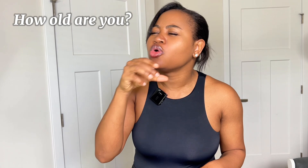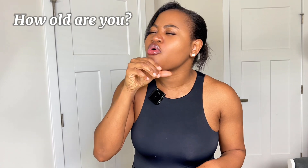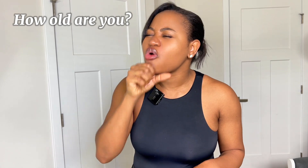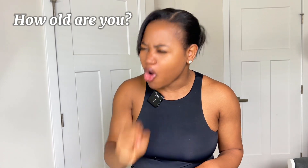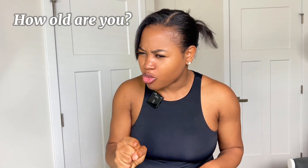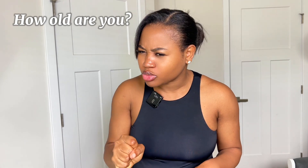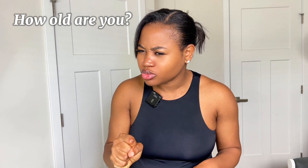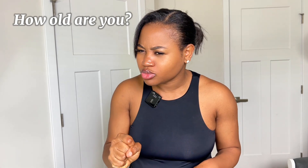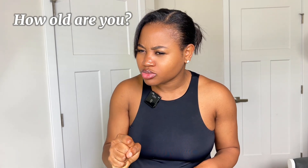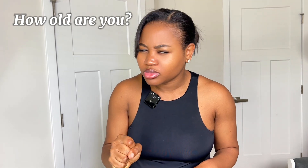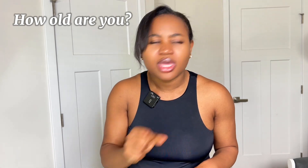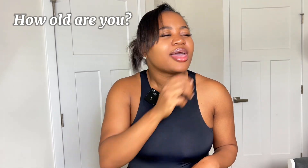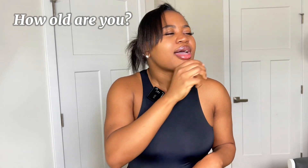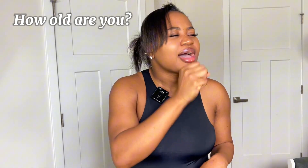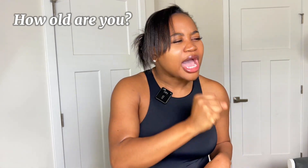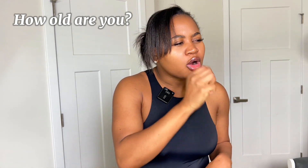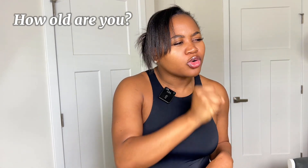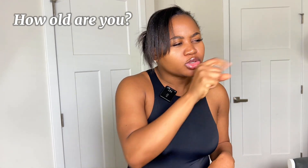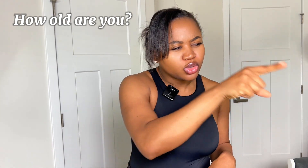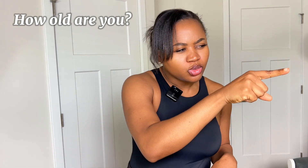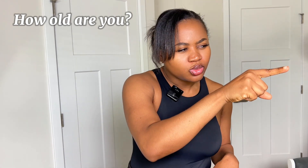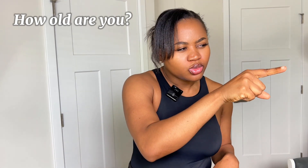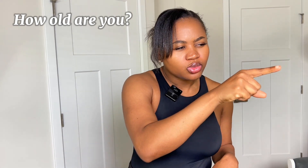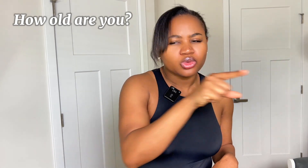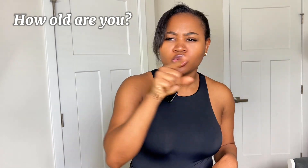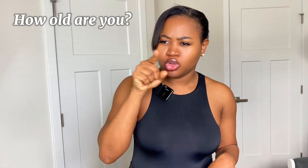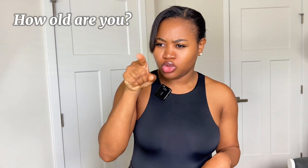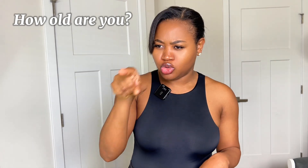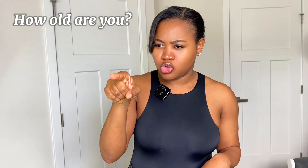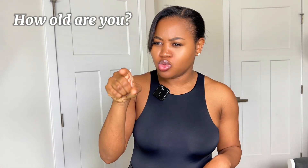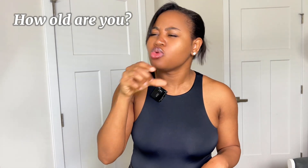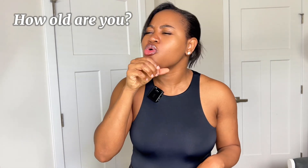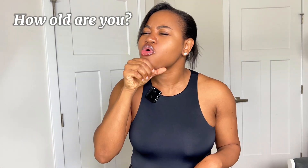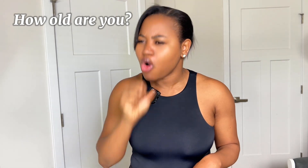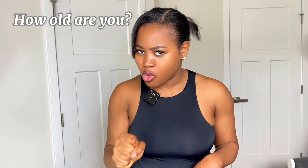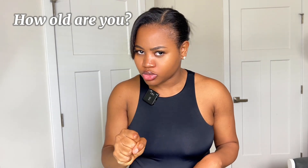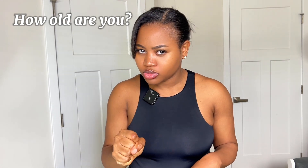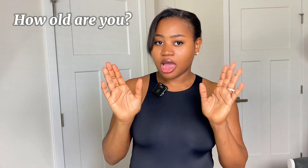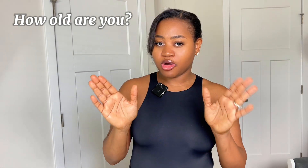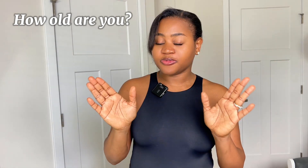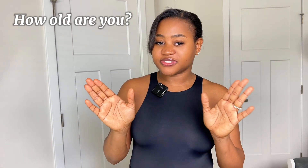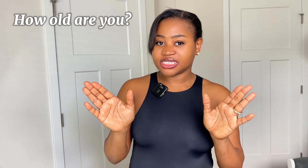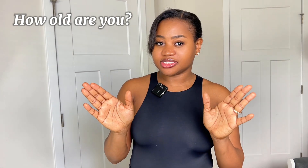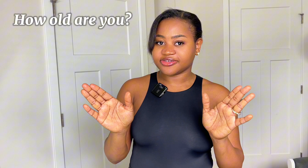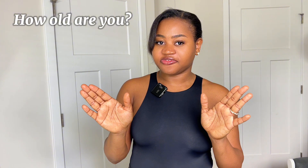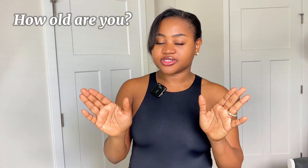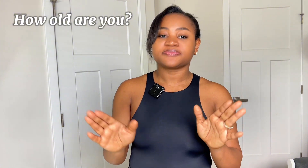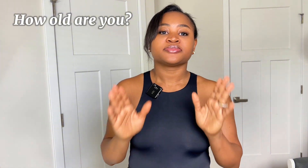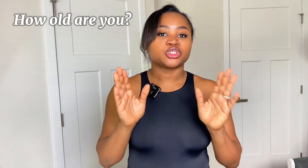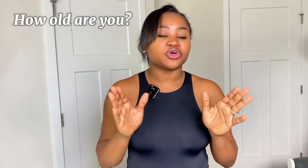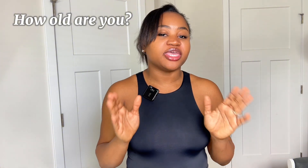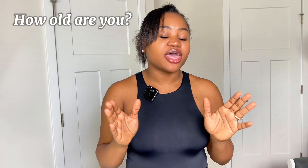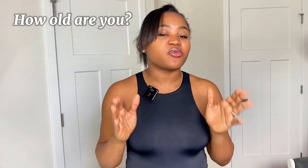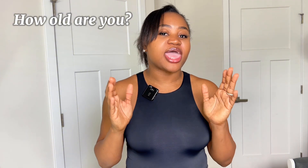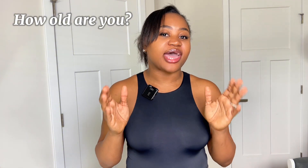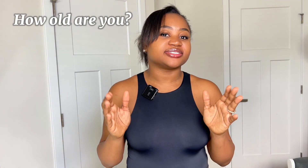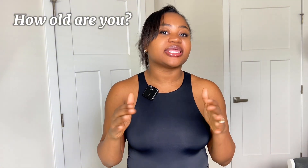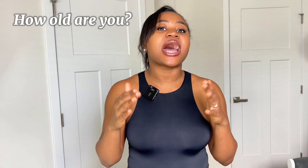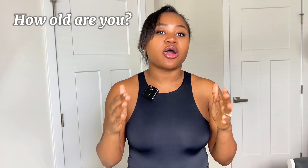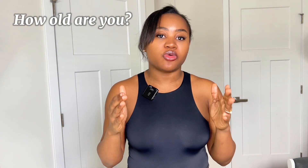is you old. How old are you? You old. I hope you've seen the difference. So here we're asking, how old are